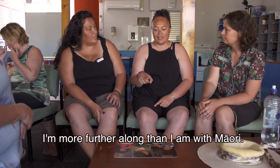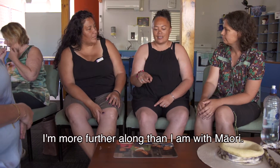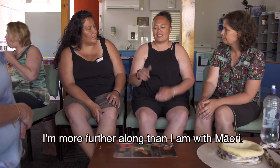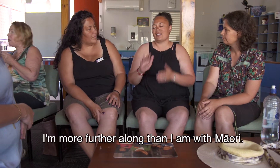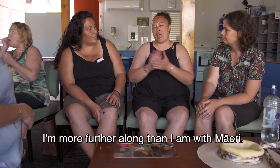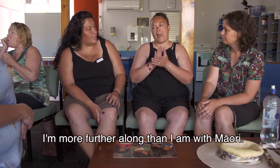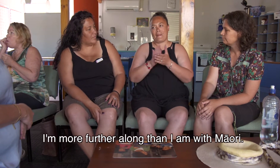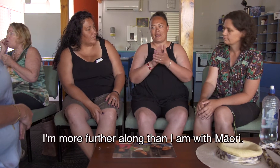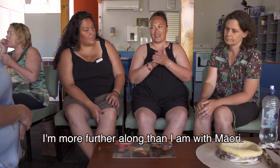am with Māori.